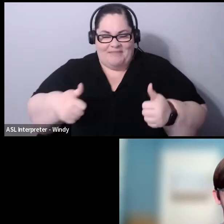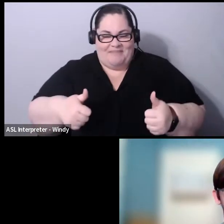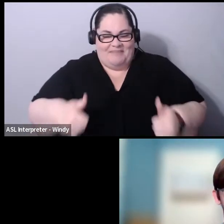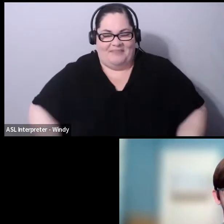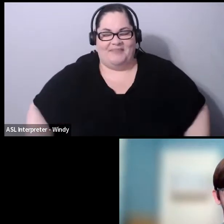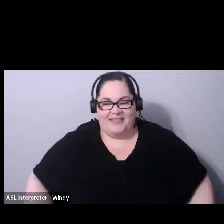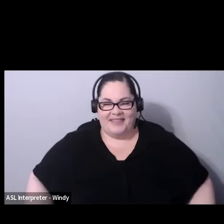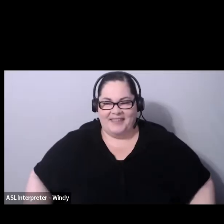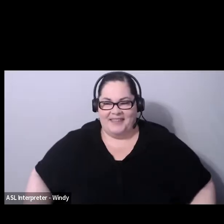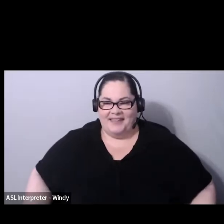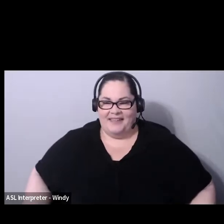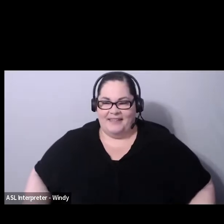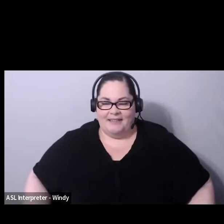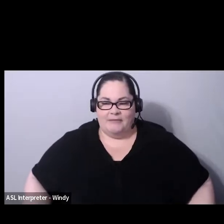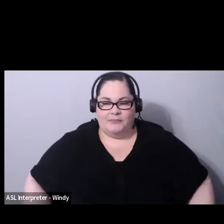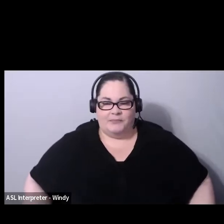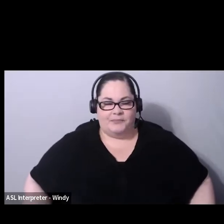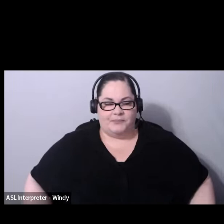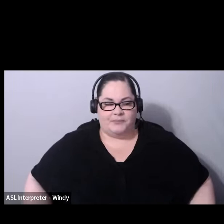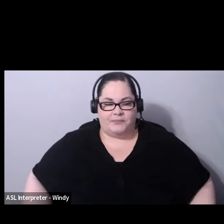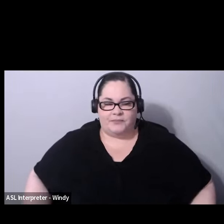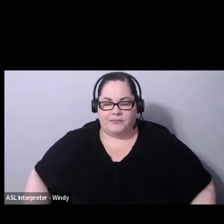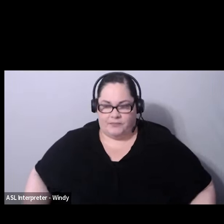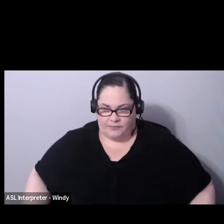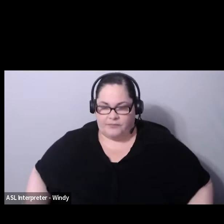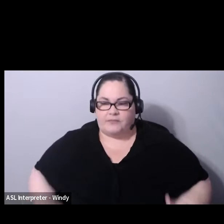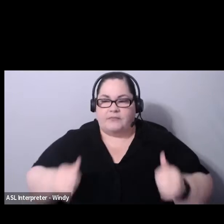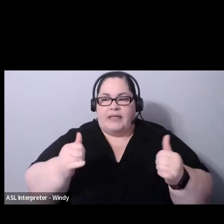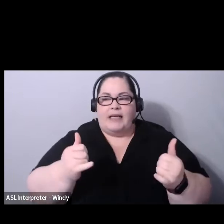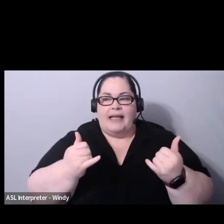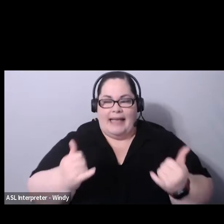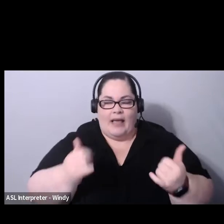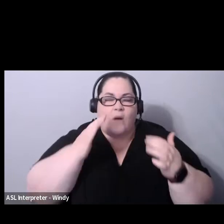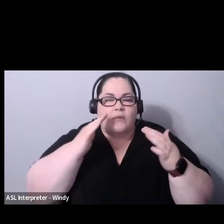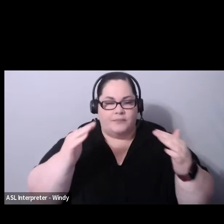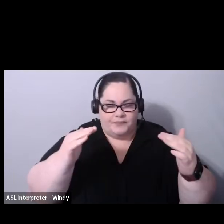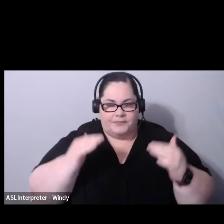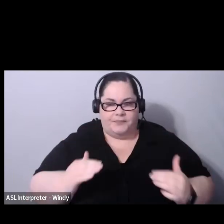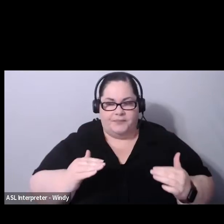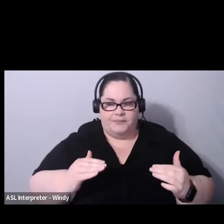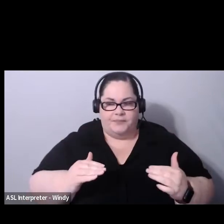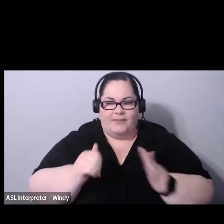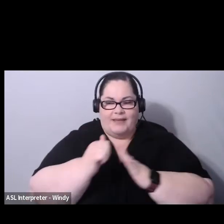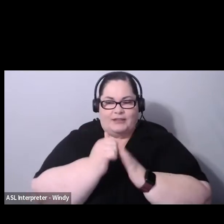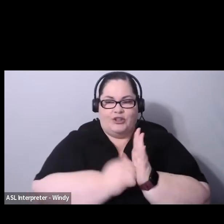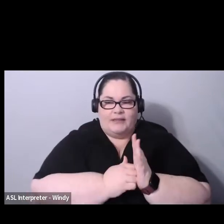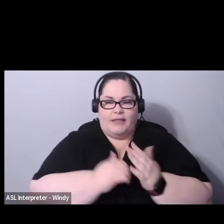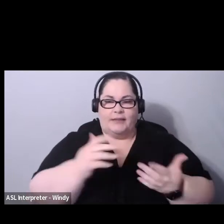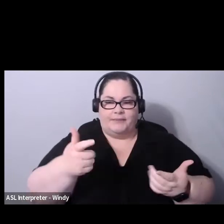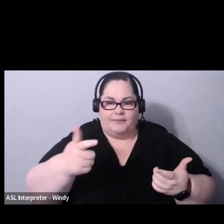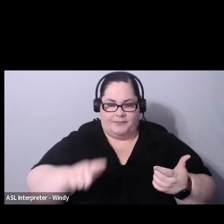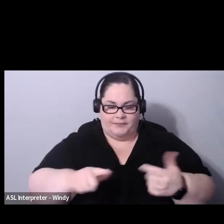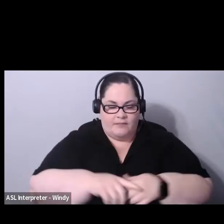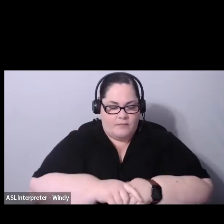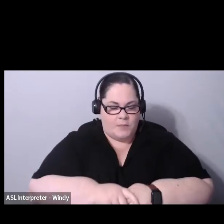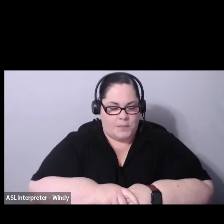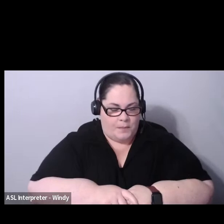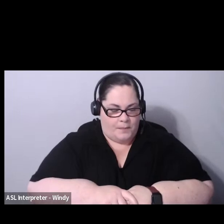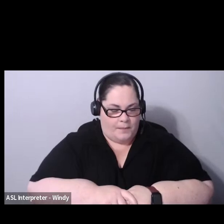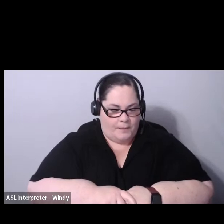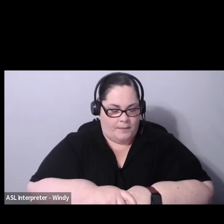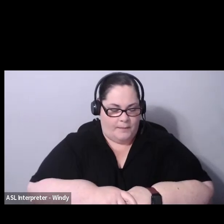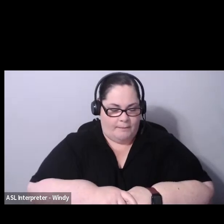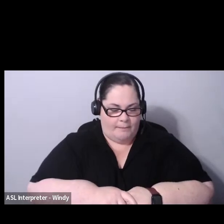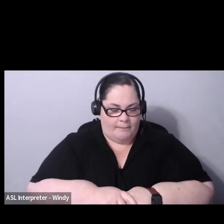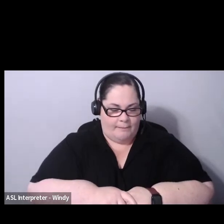Okay. And all right, I'm going to move on to our next agenda item. And